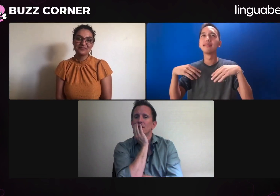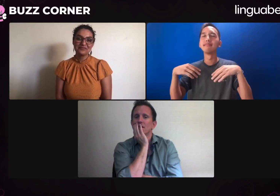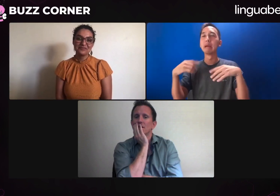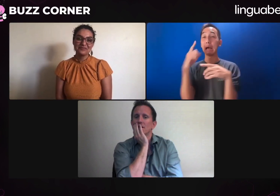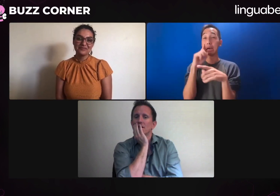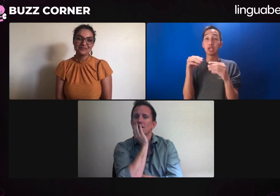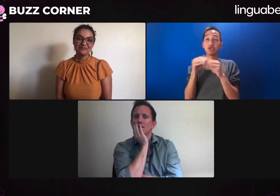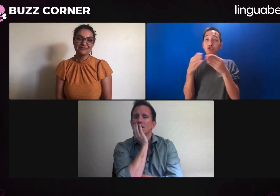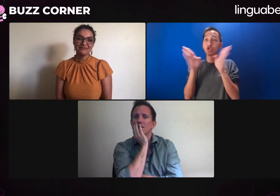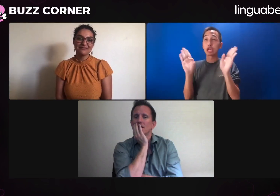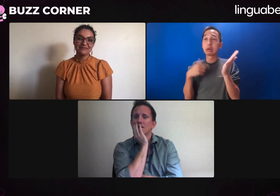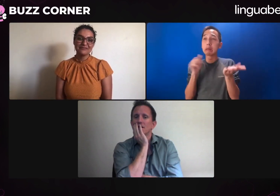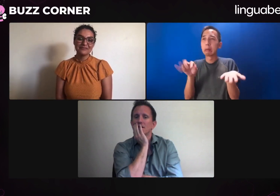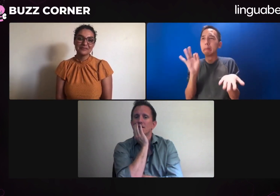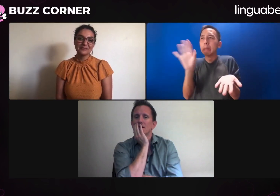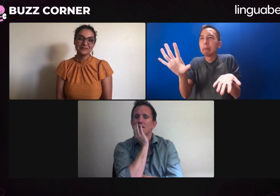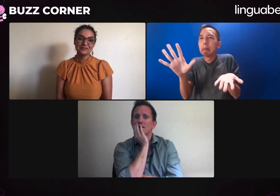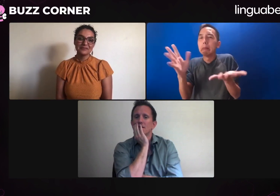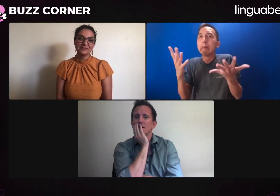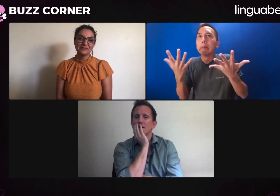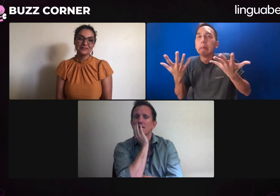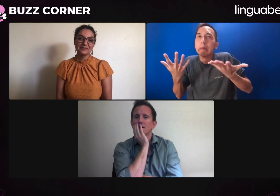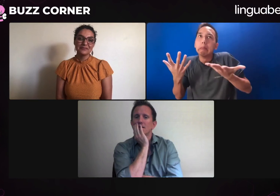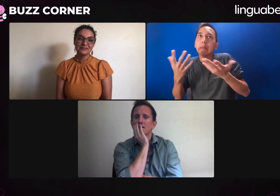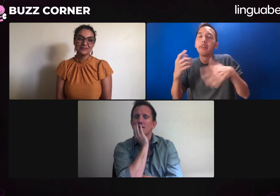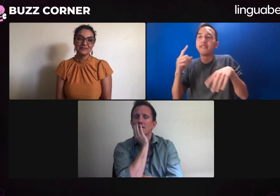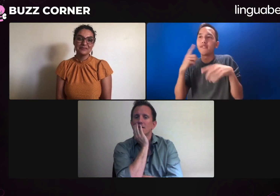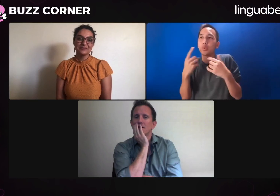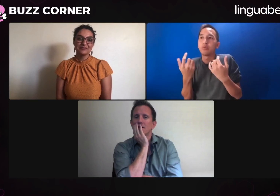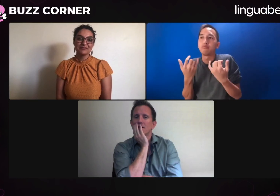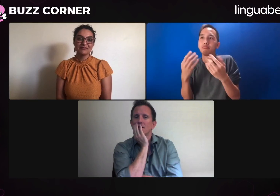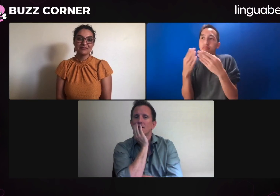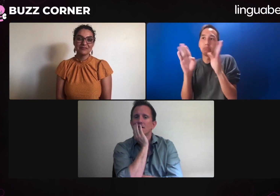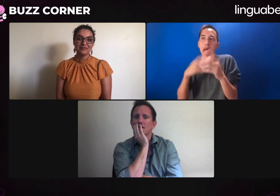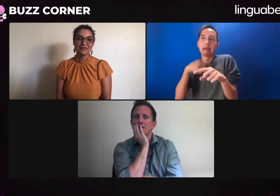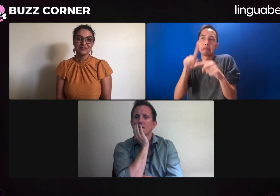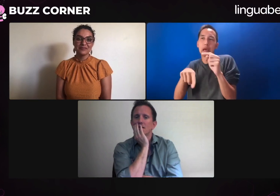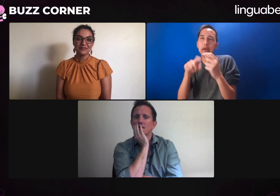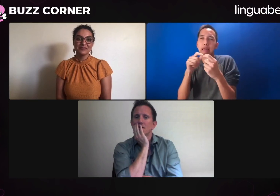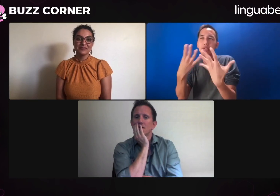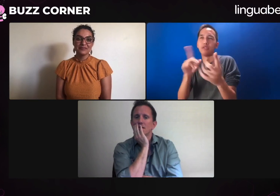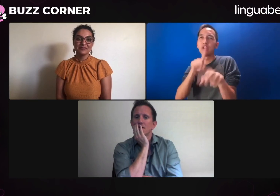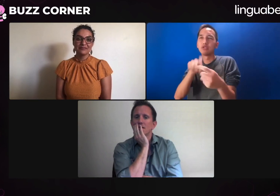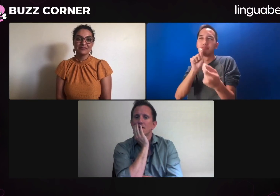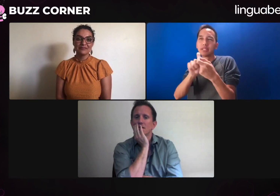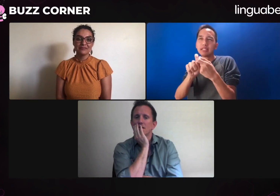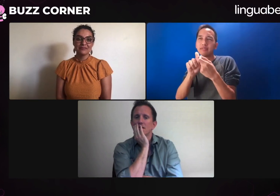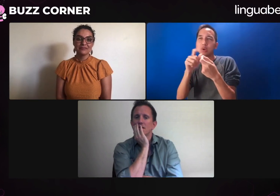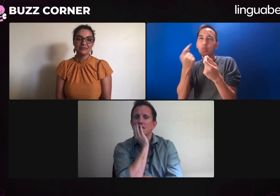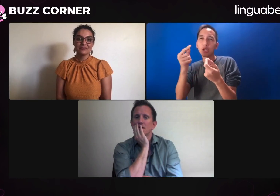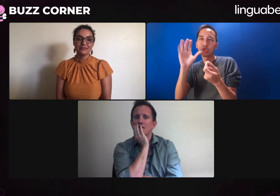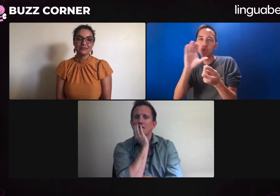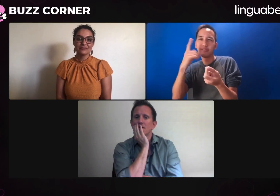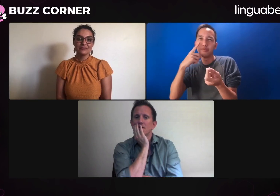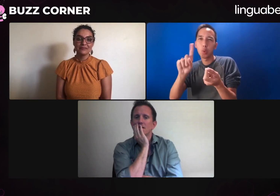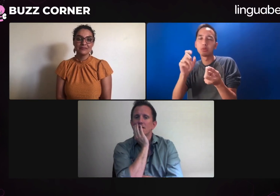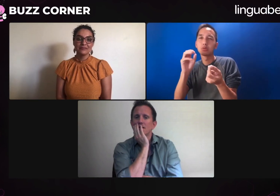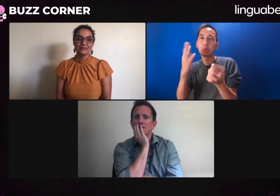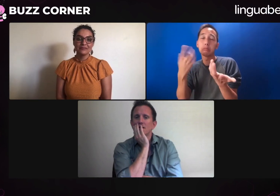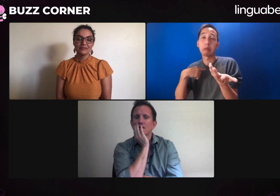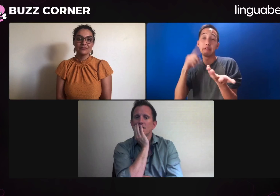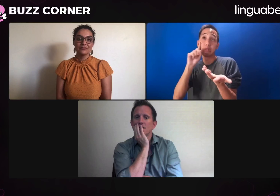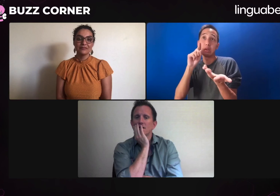I think that's a rather broad question, but I think in general, what I could say is, because I really can't give a